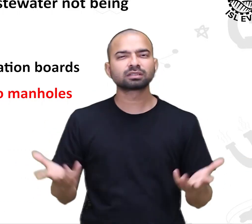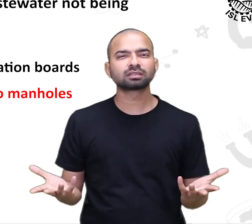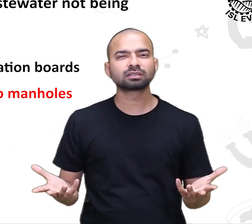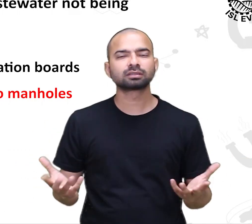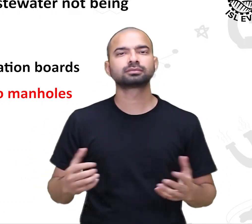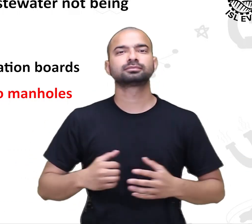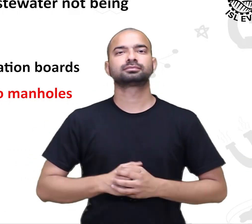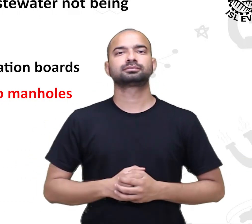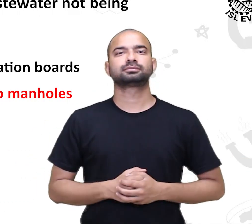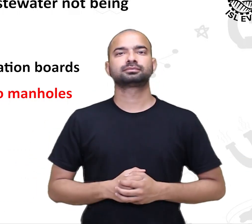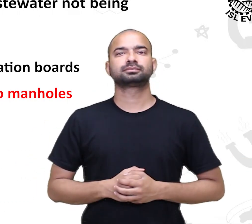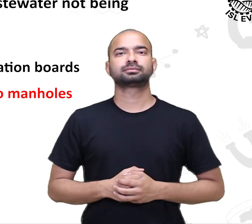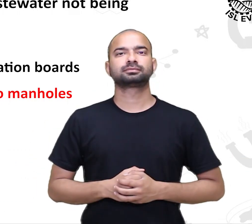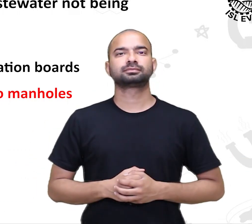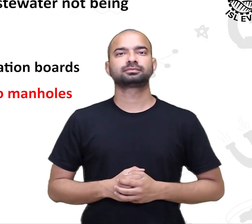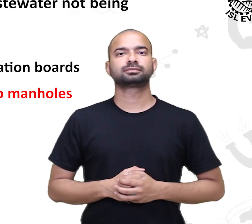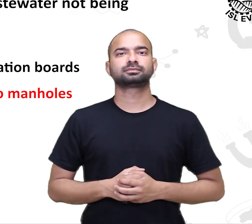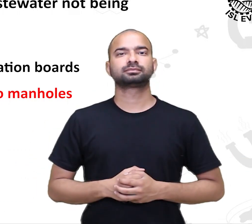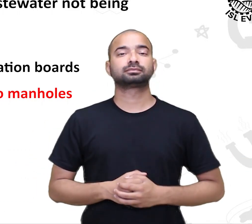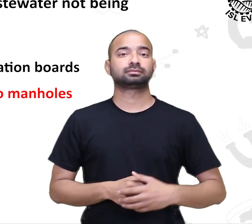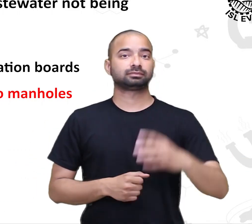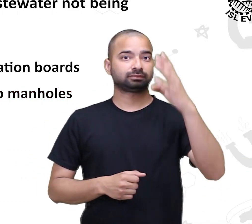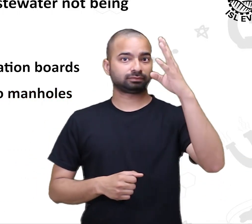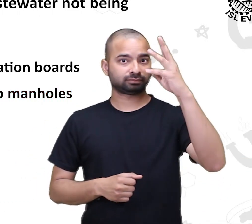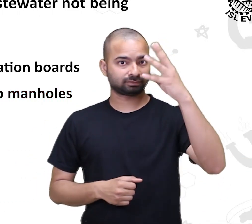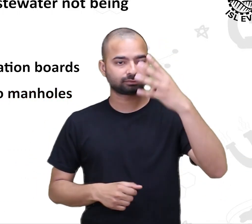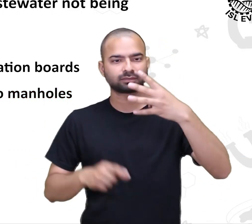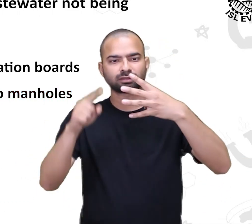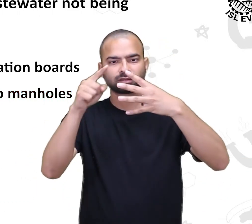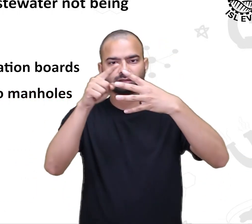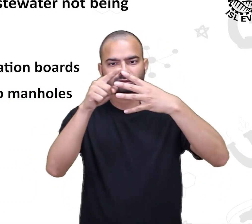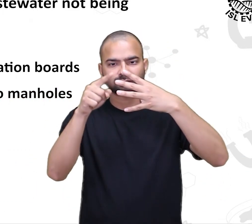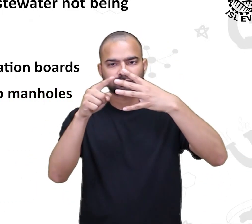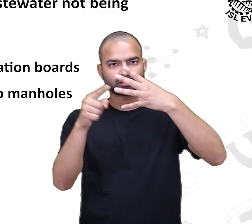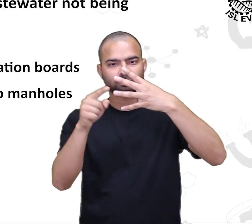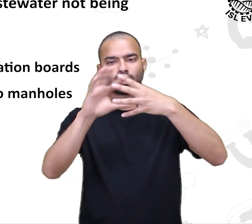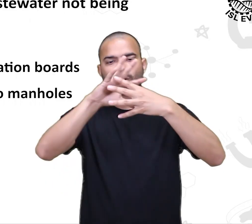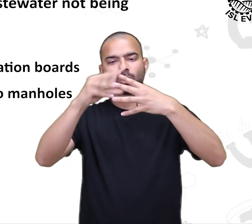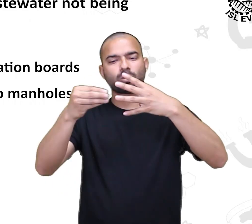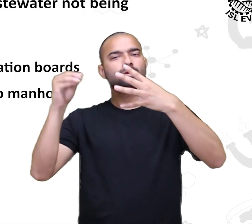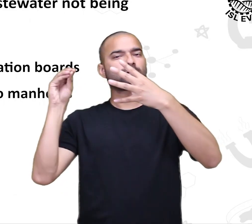And 4. All of the options.